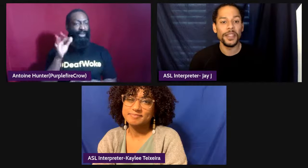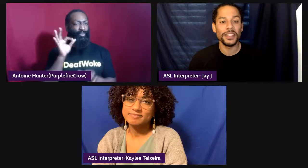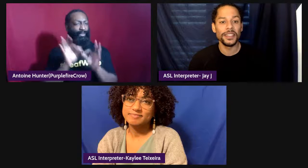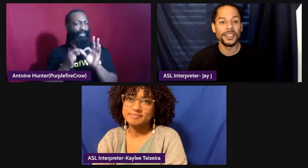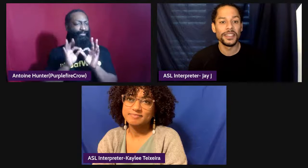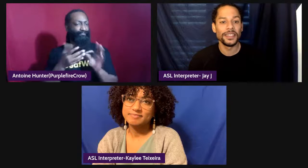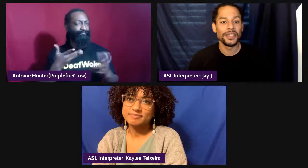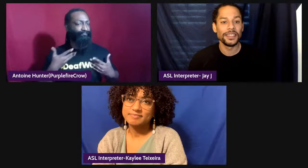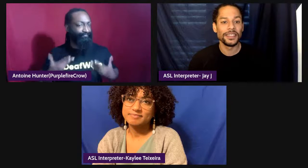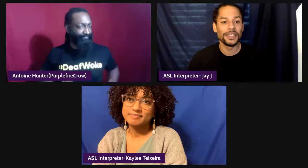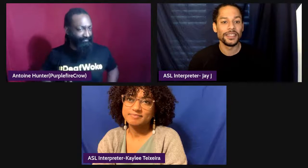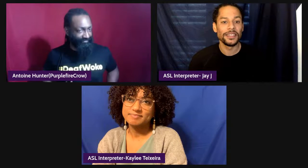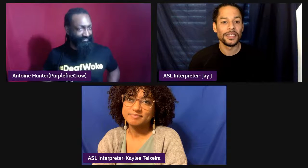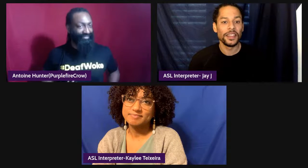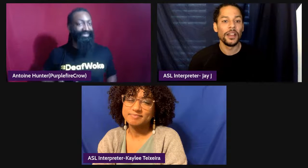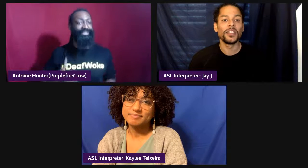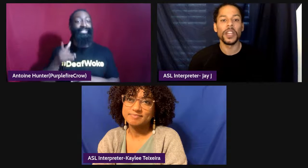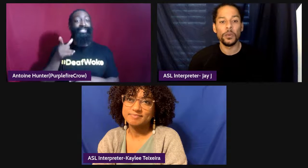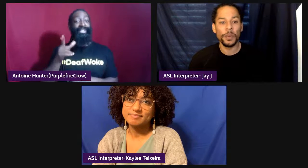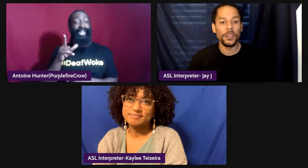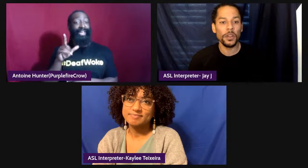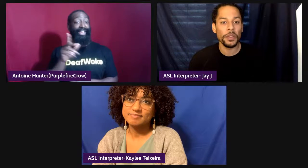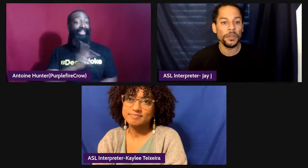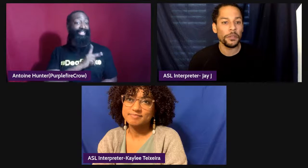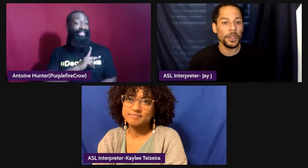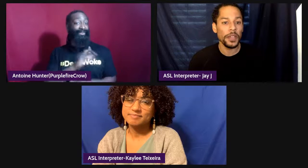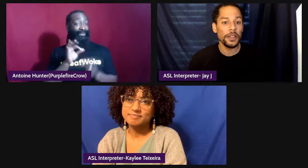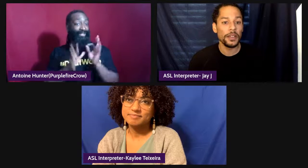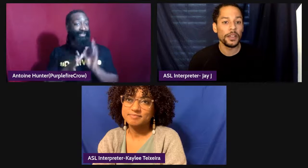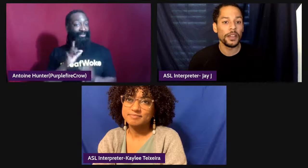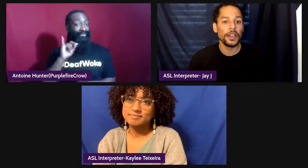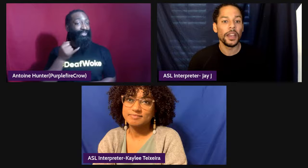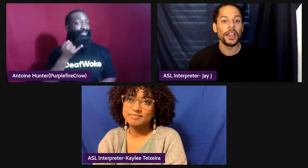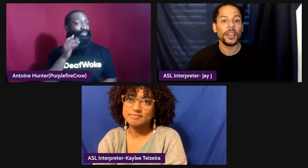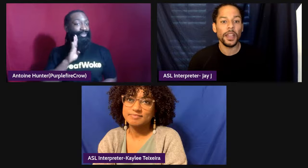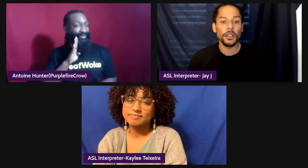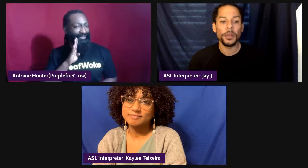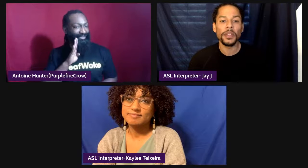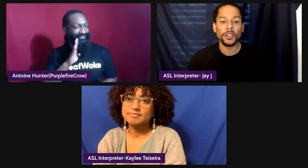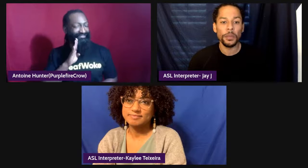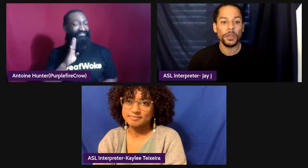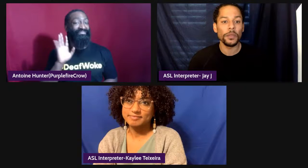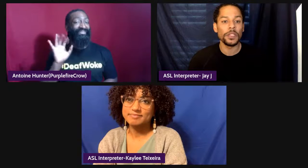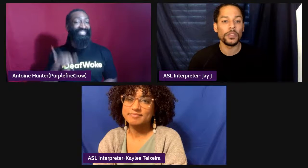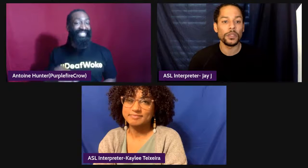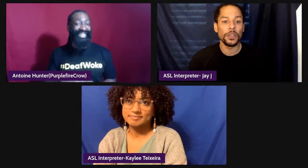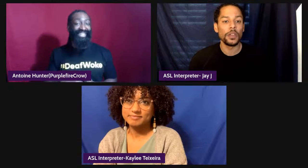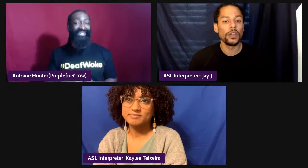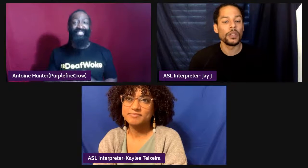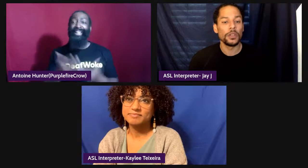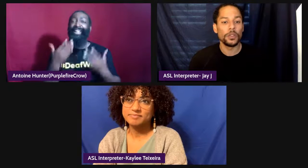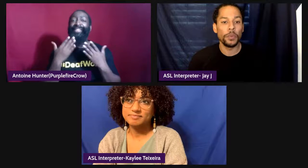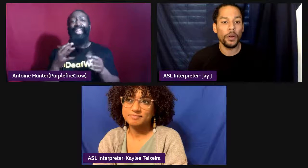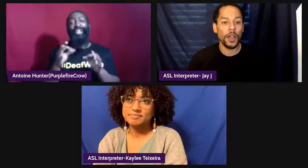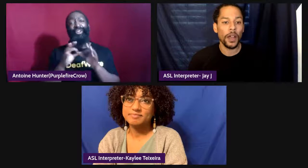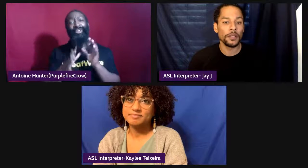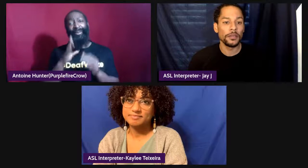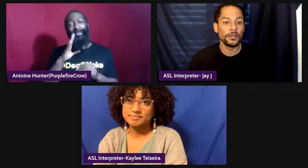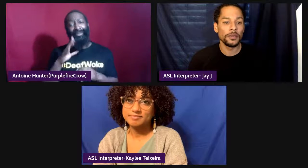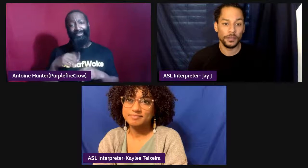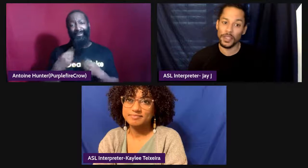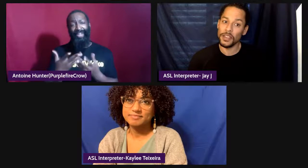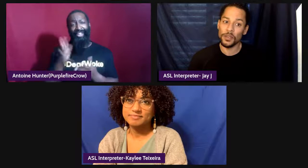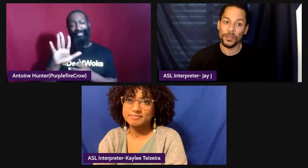Both are amazing. Jay will be interpreting for me, and Kaylee will be interpreting for Ms. Jubil